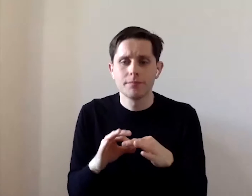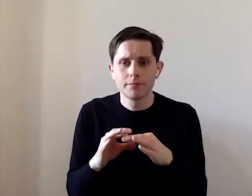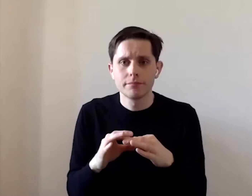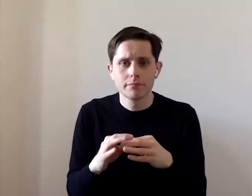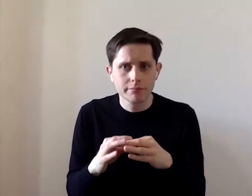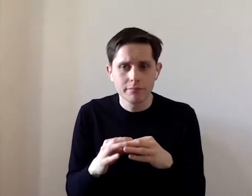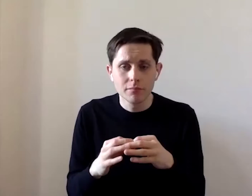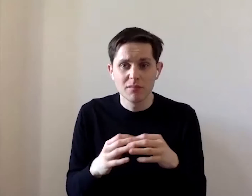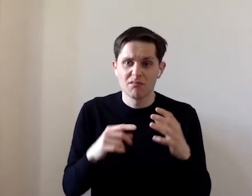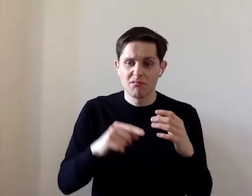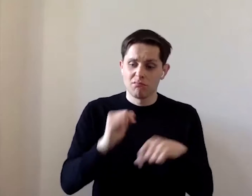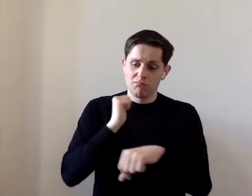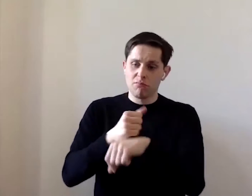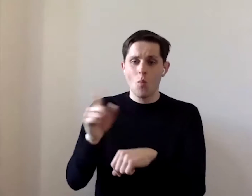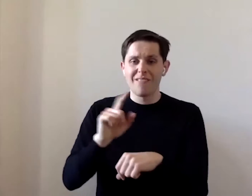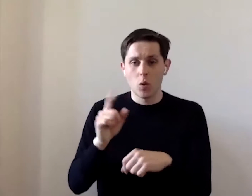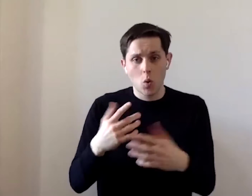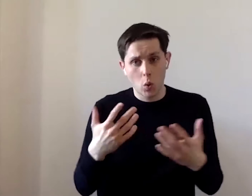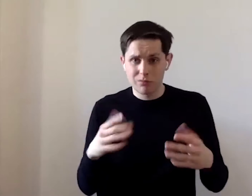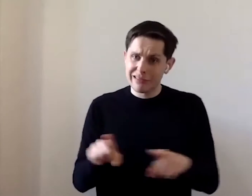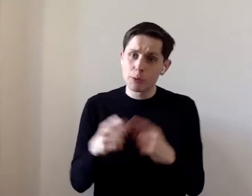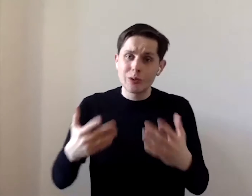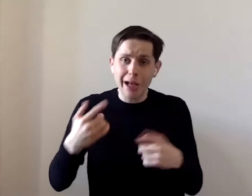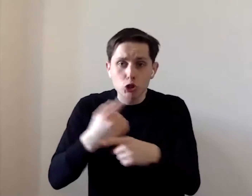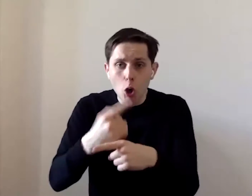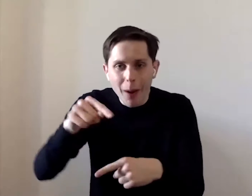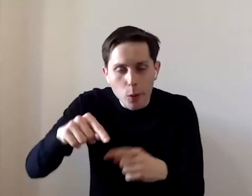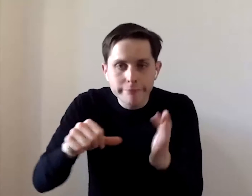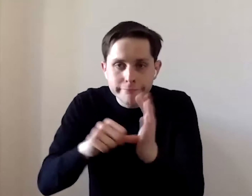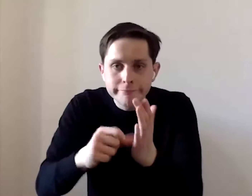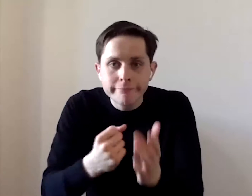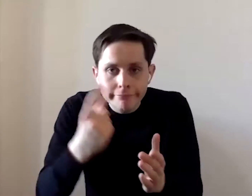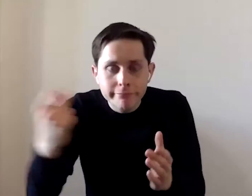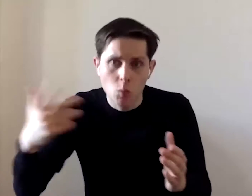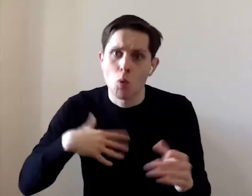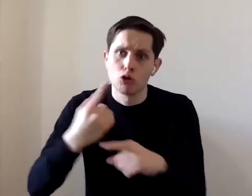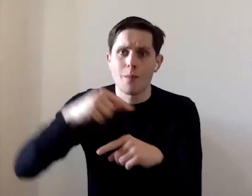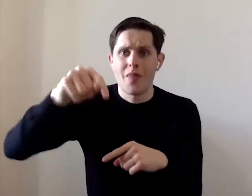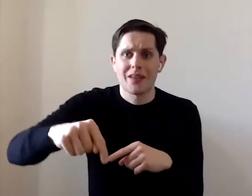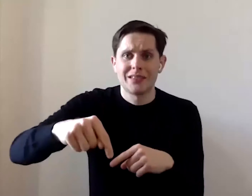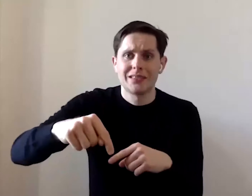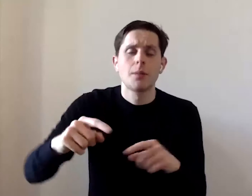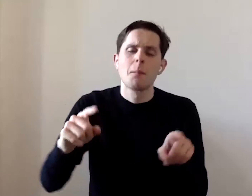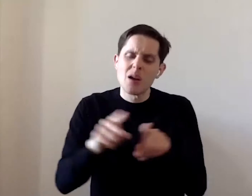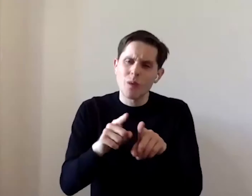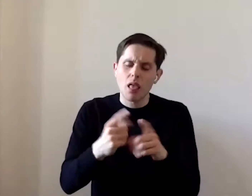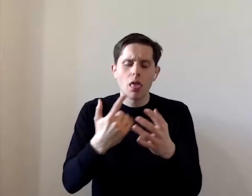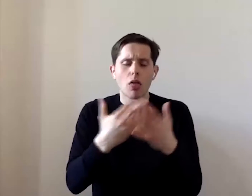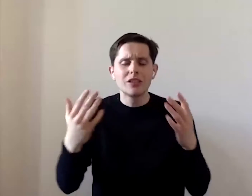network in the UK, which we hope to really kind of address a lot of the issues we've raised today, but also